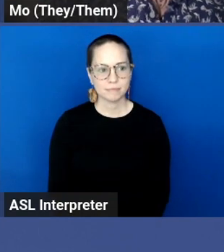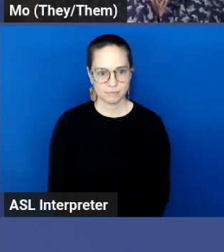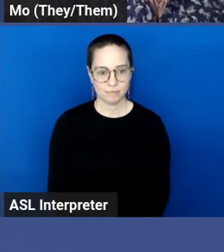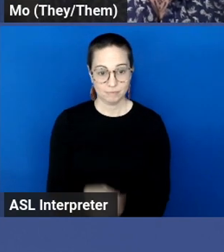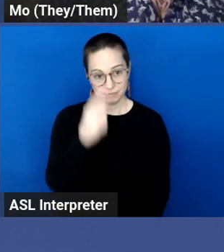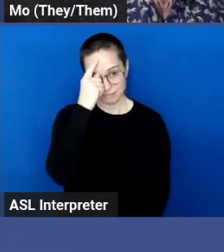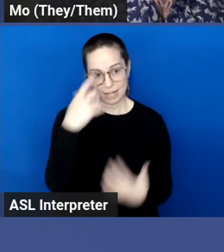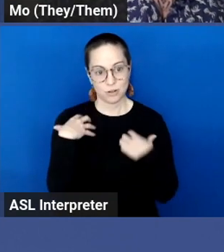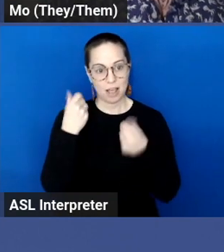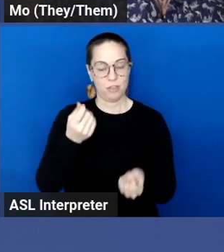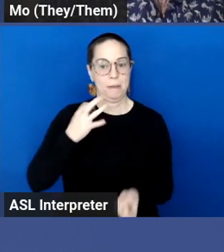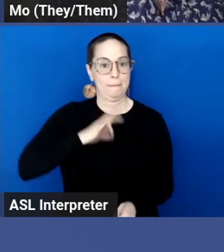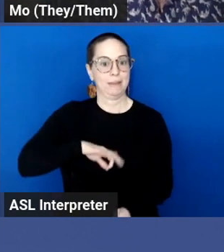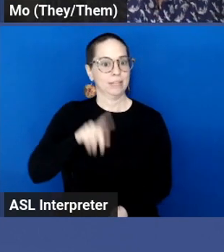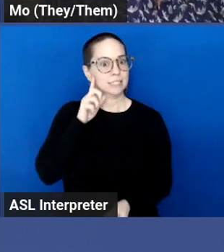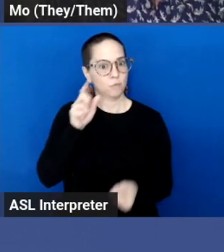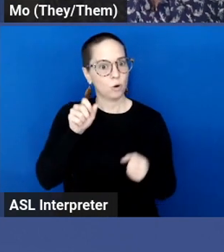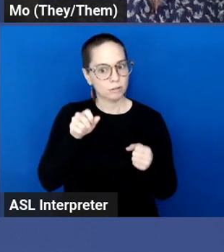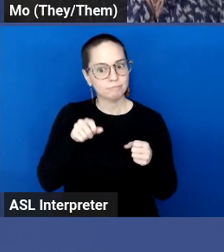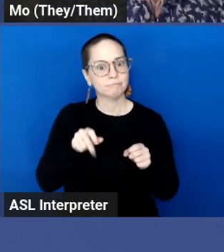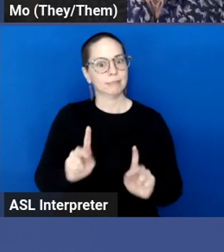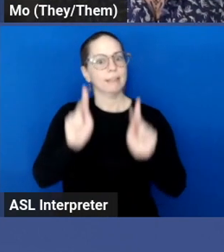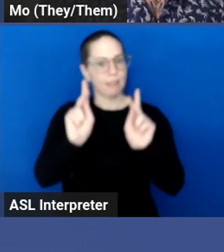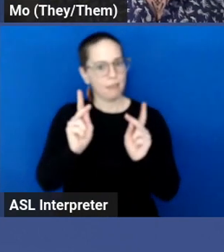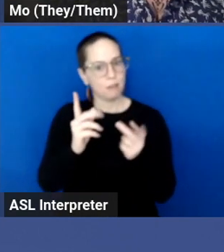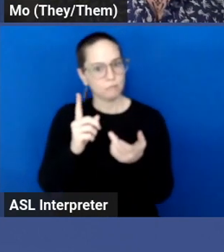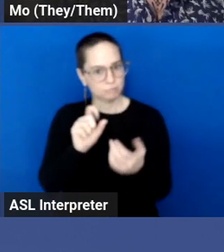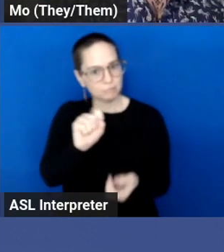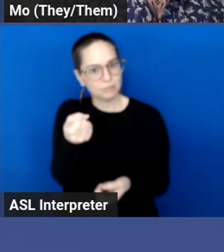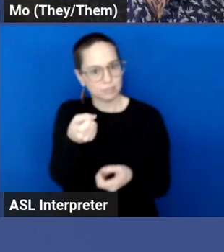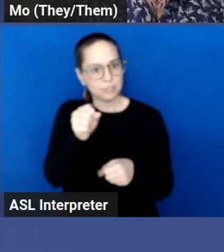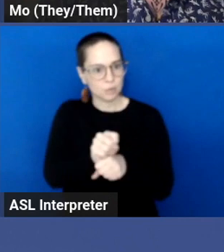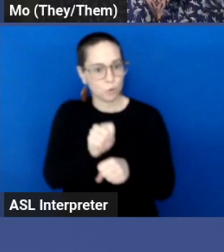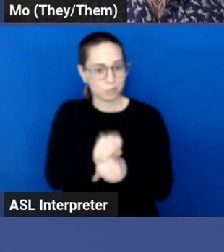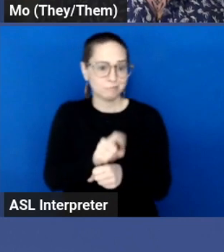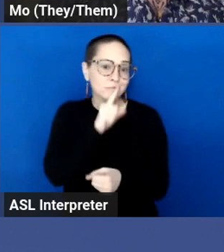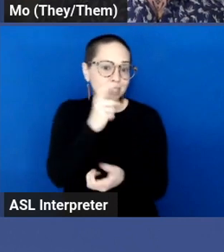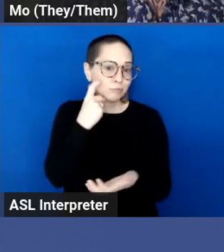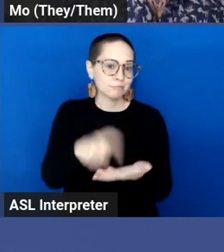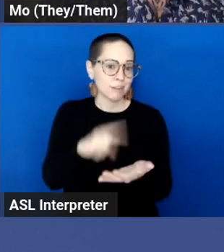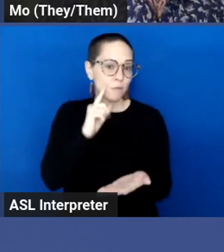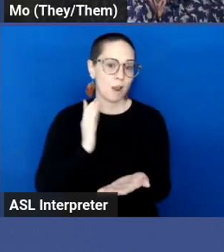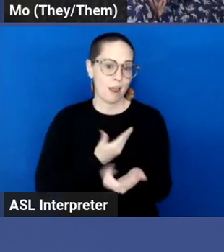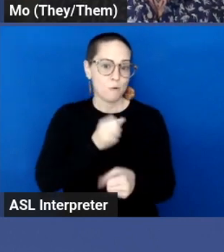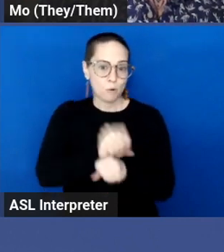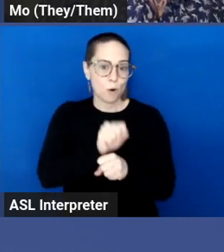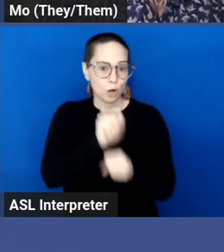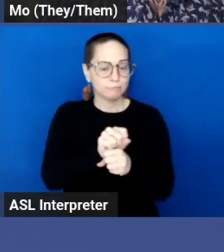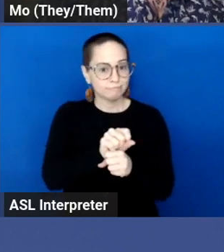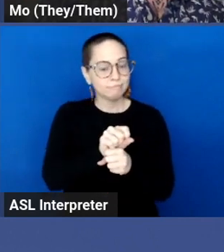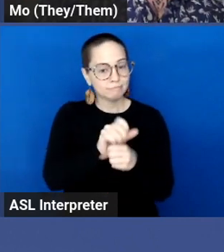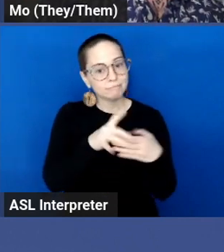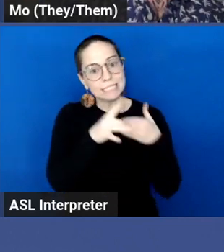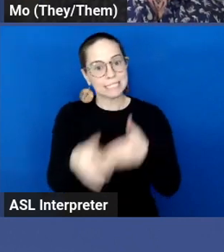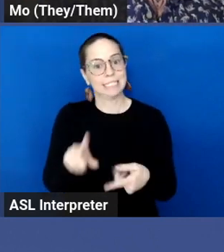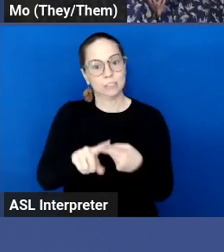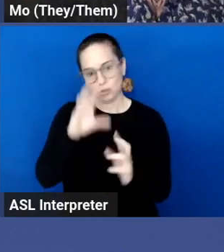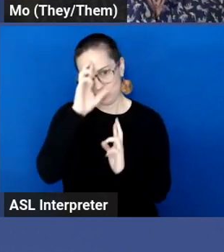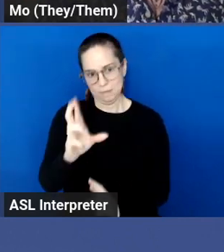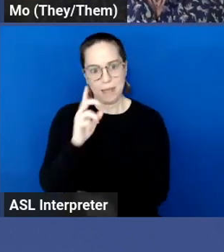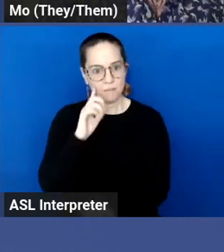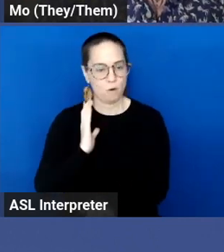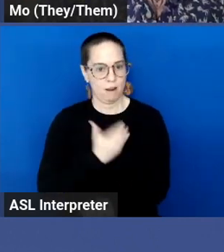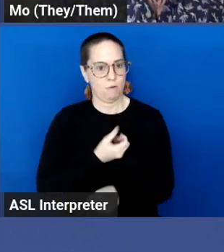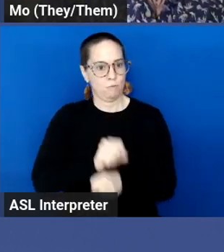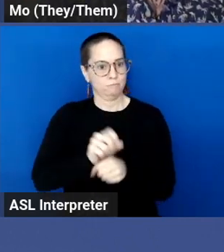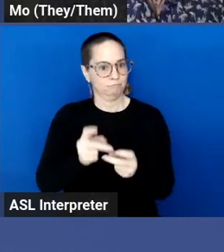Mental health benefits of decriminalizing sex work. It gives us recognition of the work we do, leading to respect in our workplace. We're able